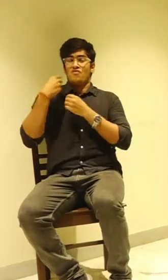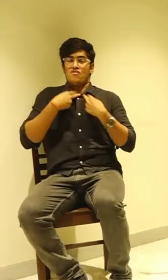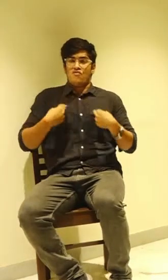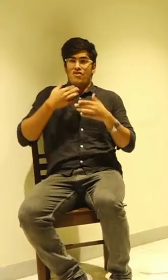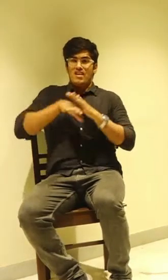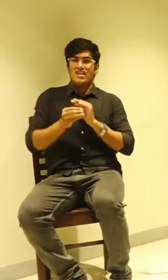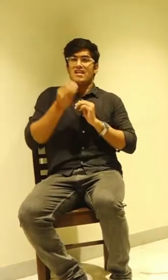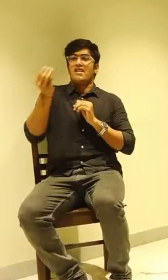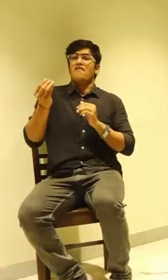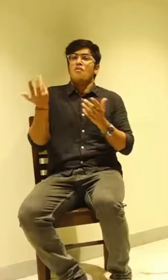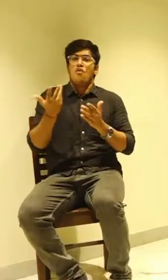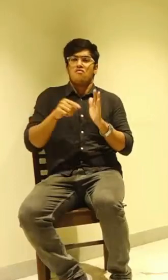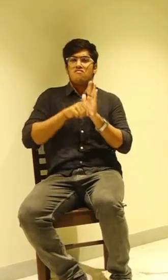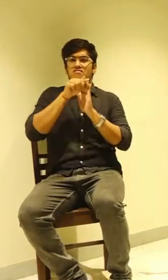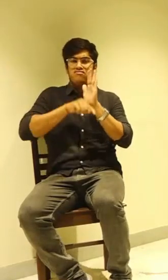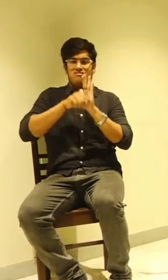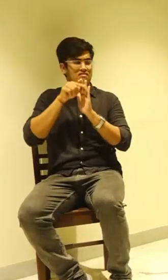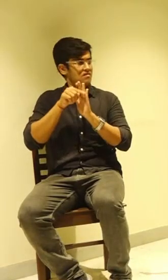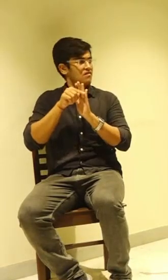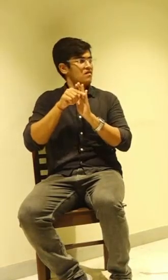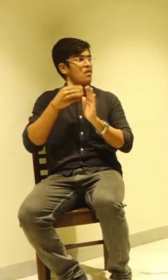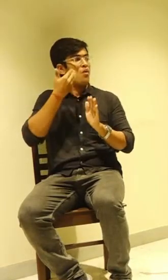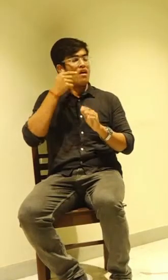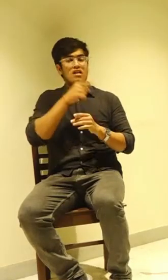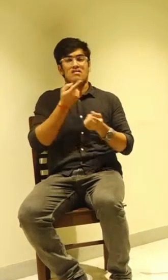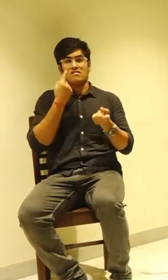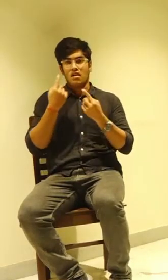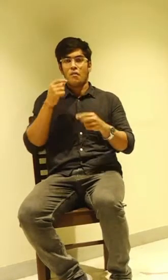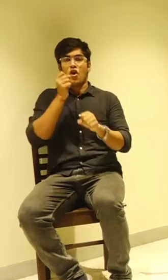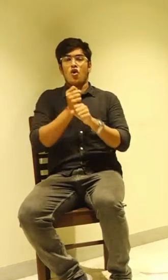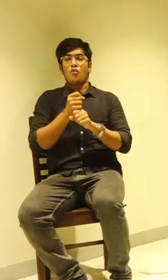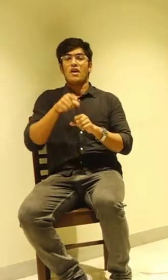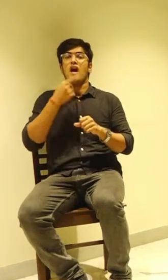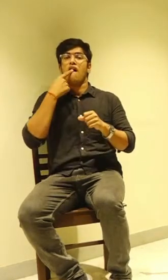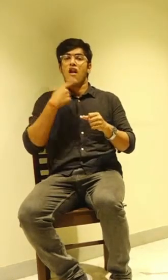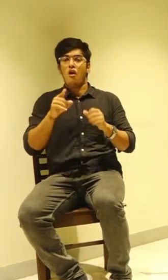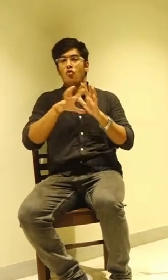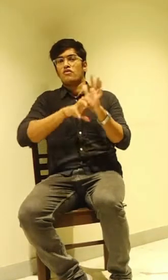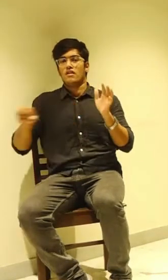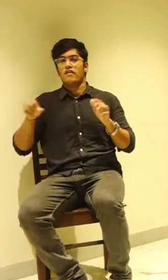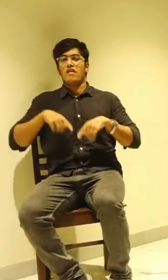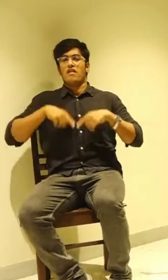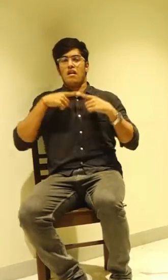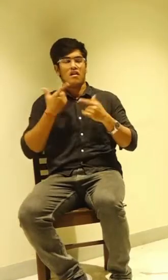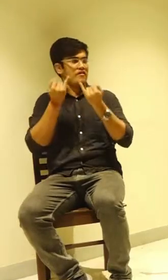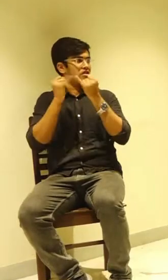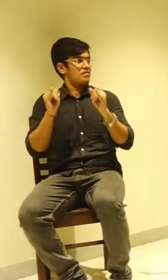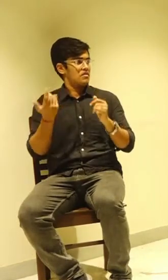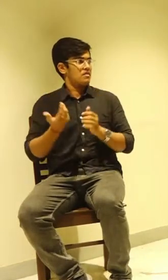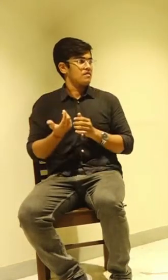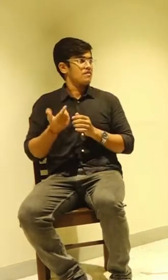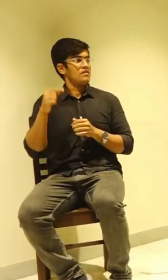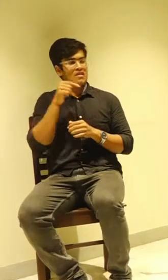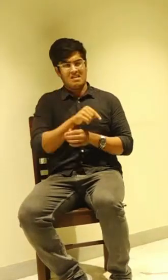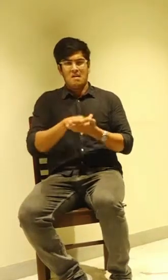be given in trying to figure out when governments should be allowed to take away life and liberty? That's the